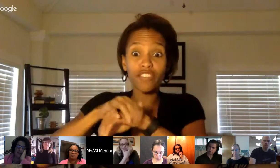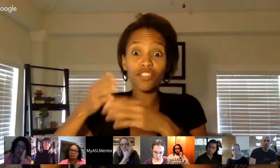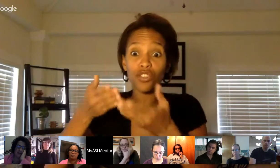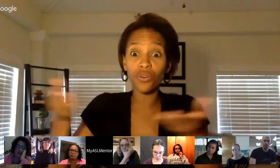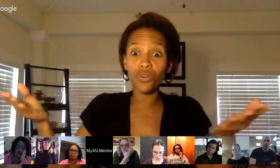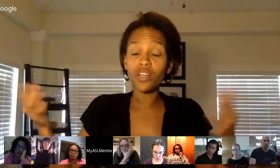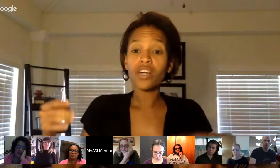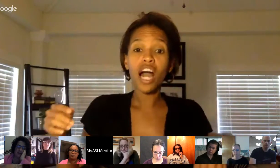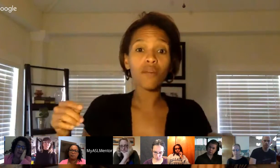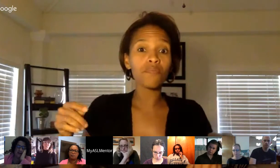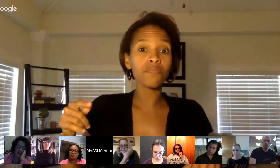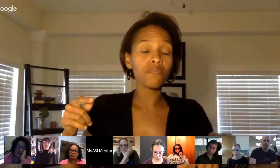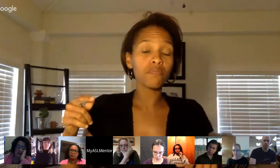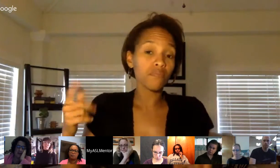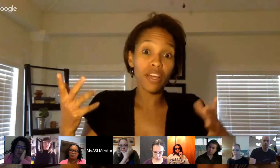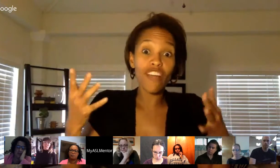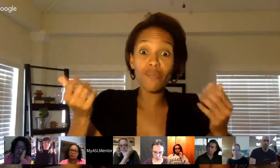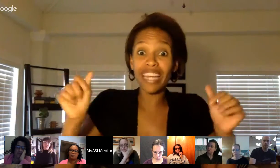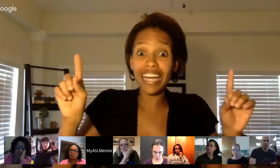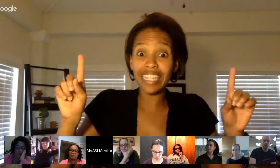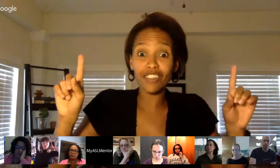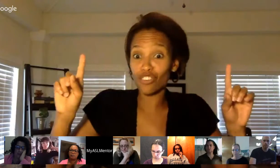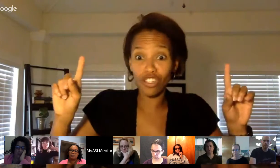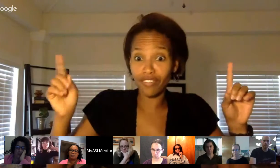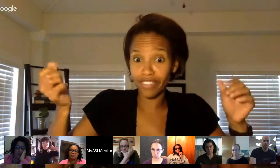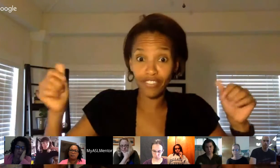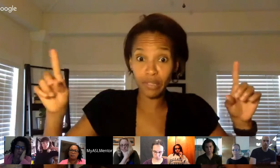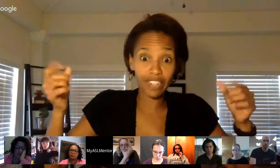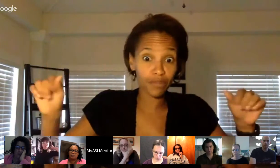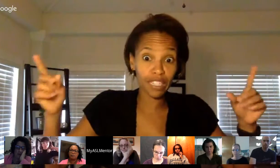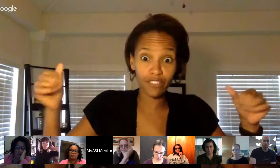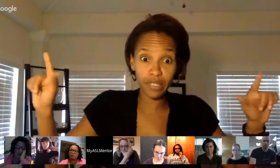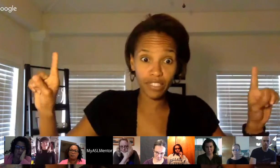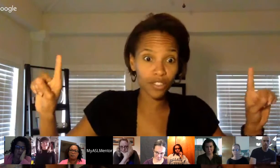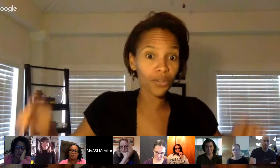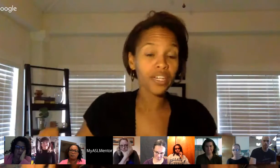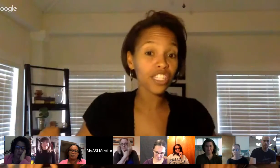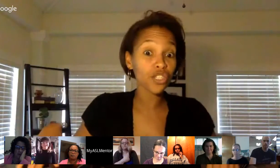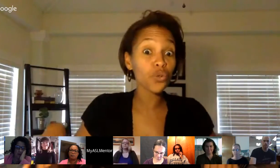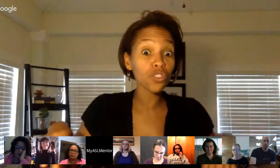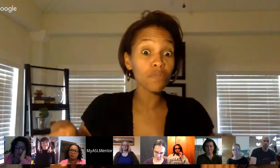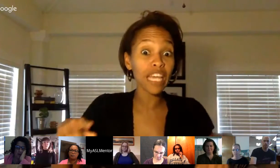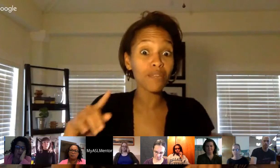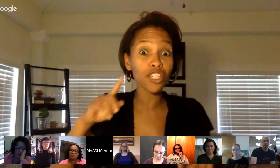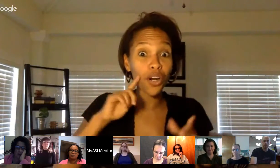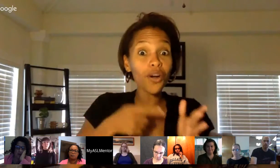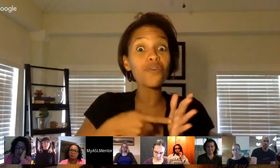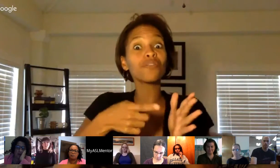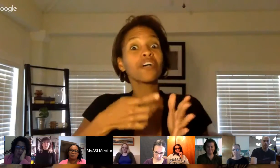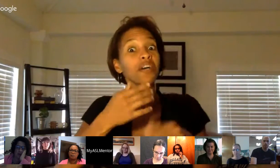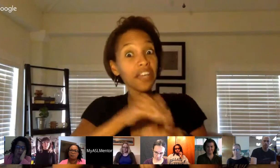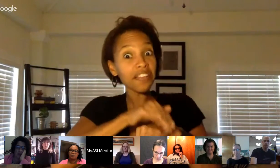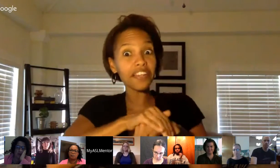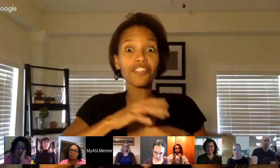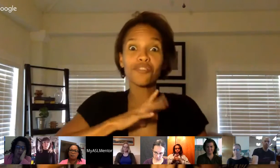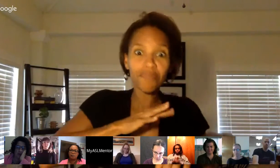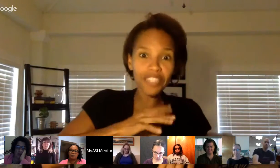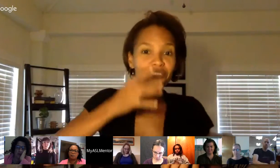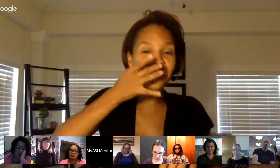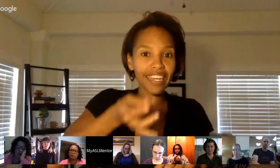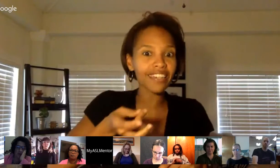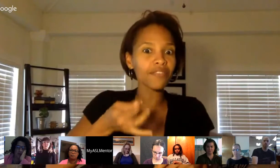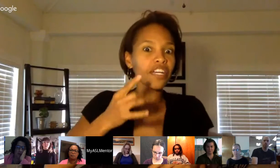English stuff too. Everybody has English stuff. Everybody. So it's cool to be able to go, oh,